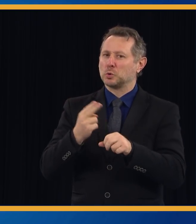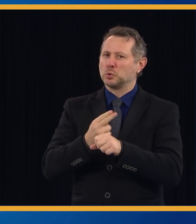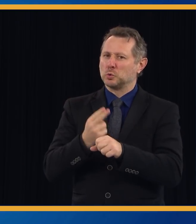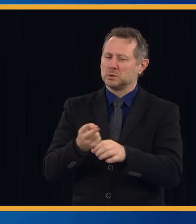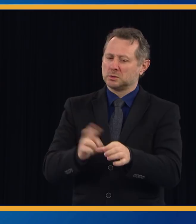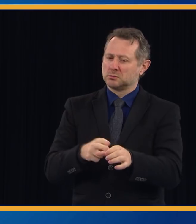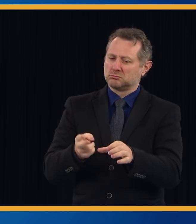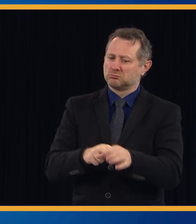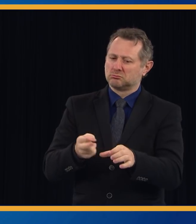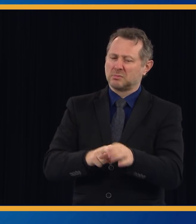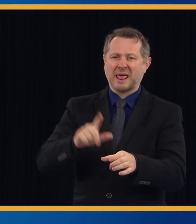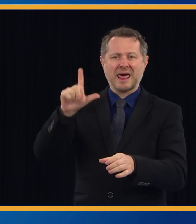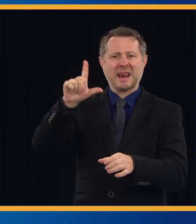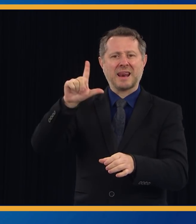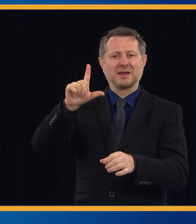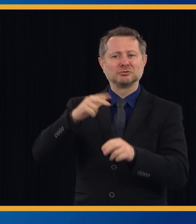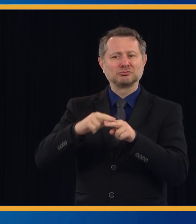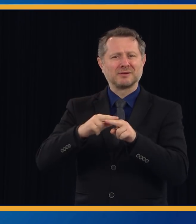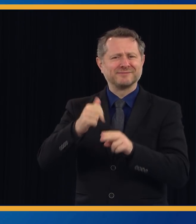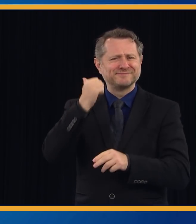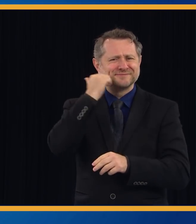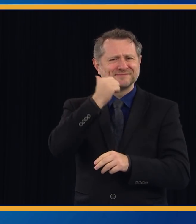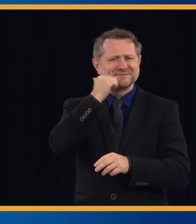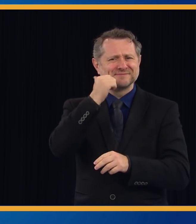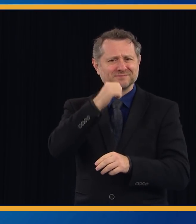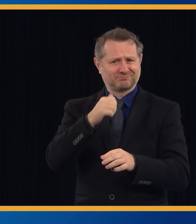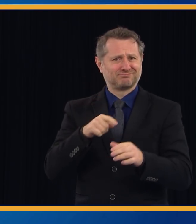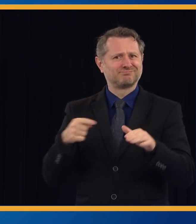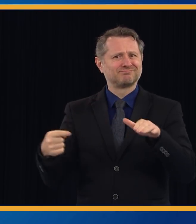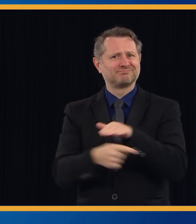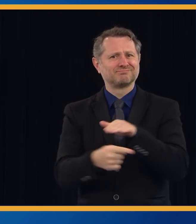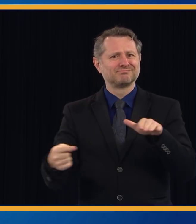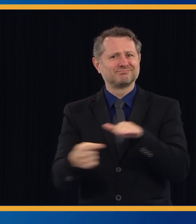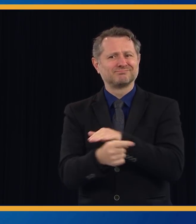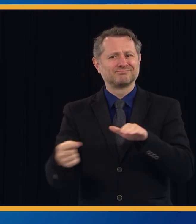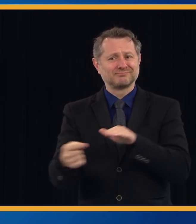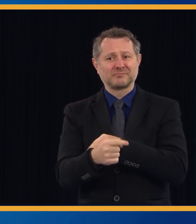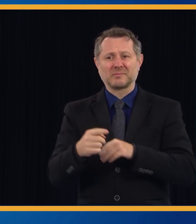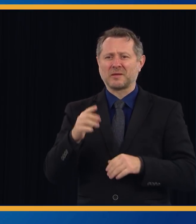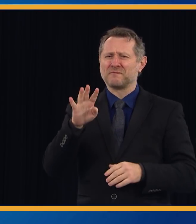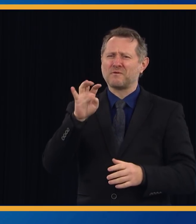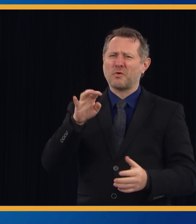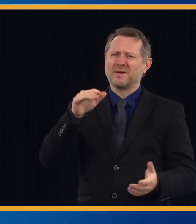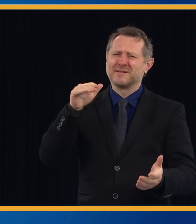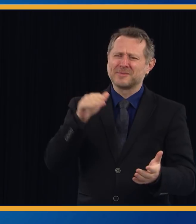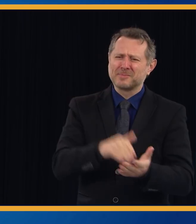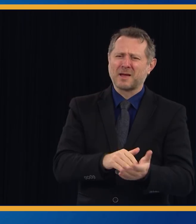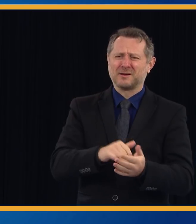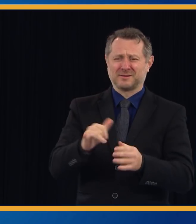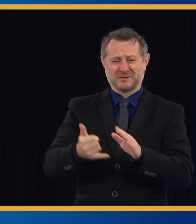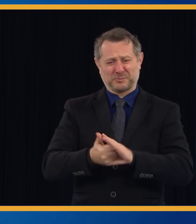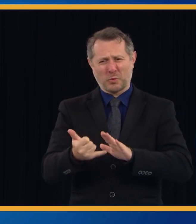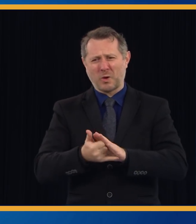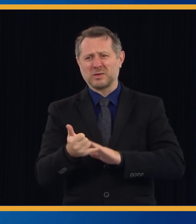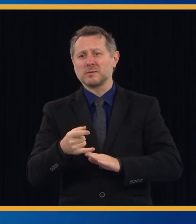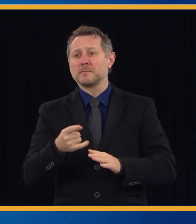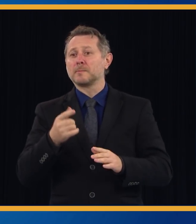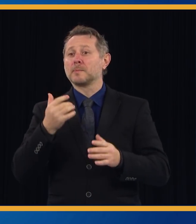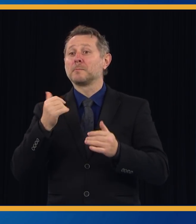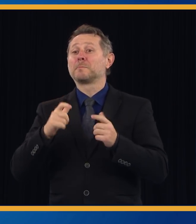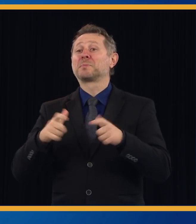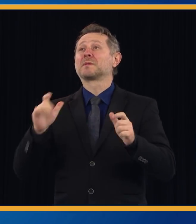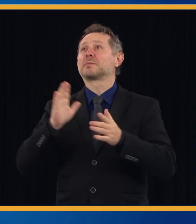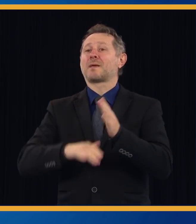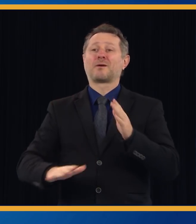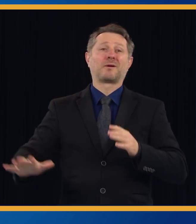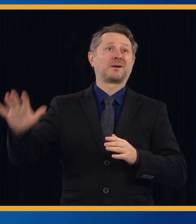400,000 people is a larger group than many cities in this country have, okay? So they had